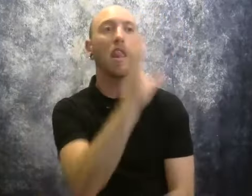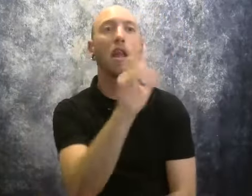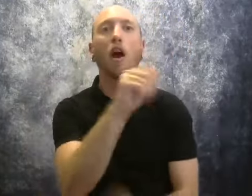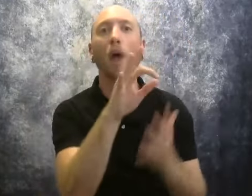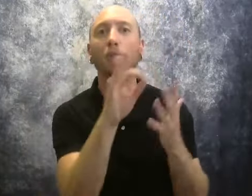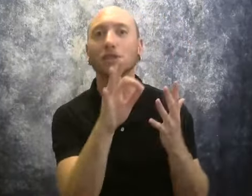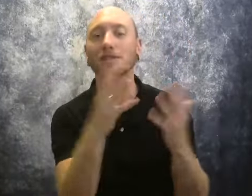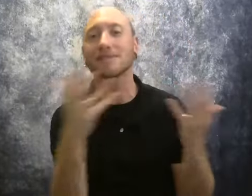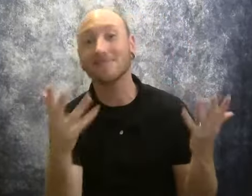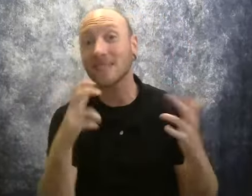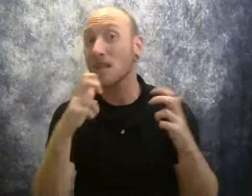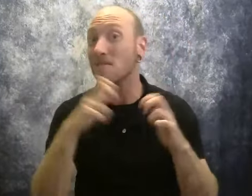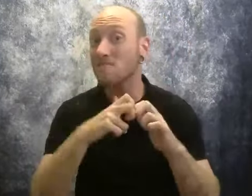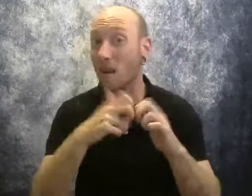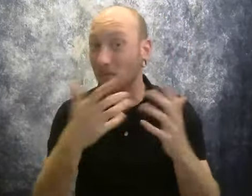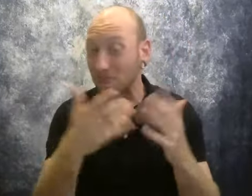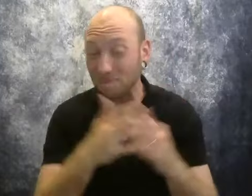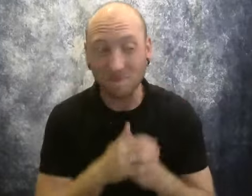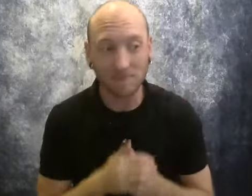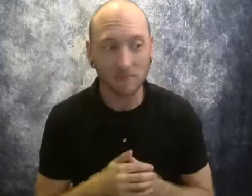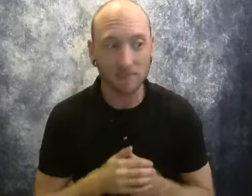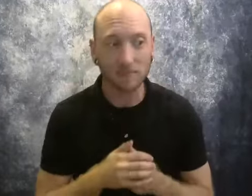elsewhere. The trouble with that, of course, is mentally